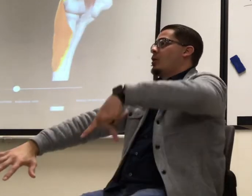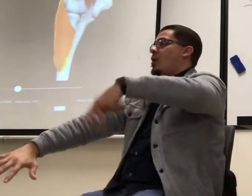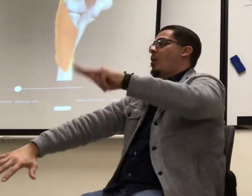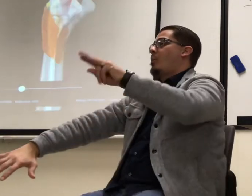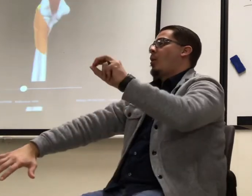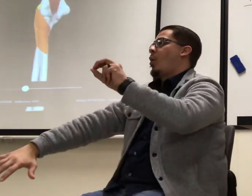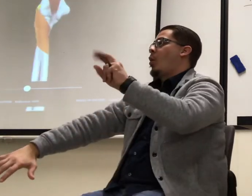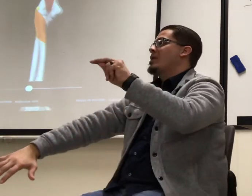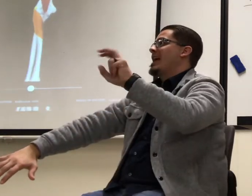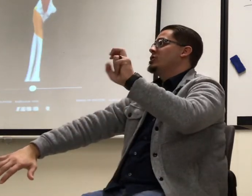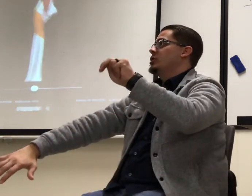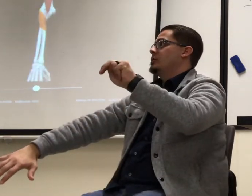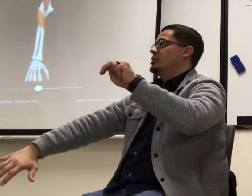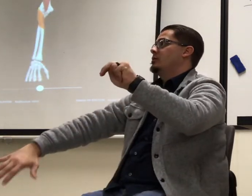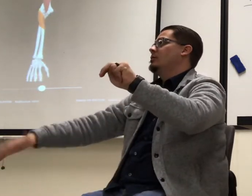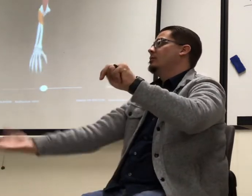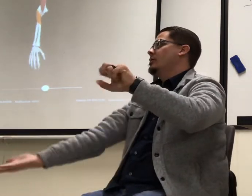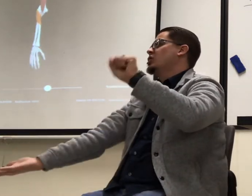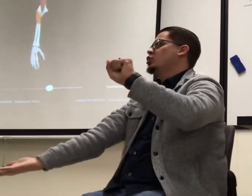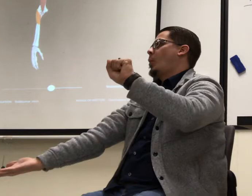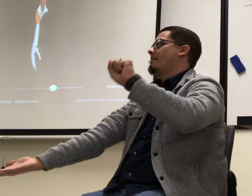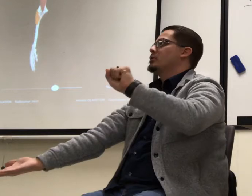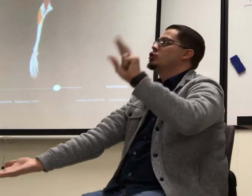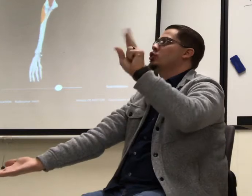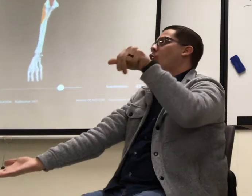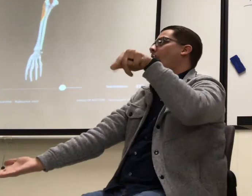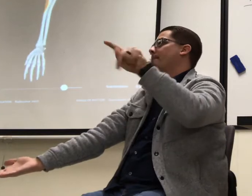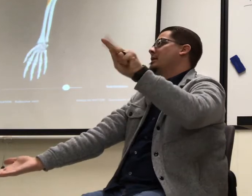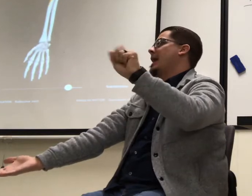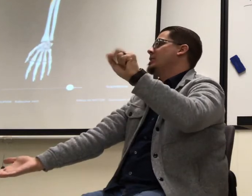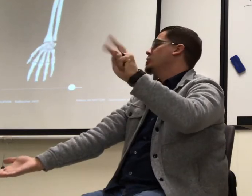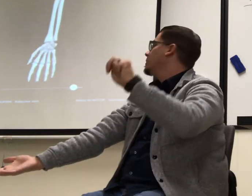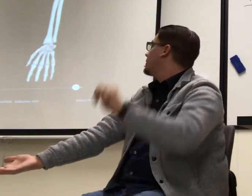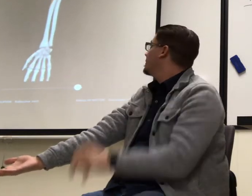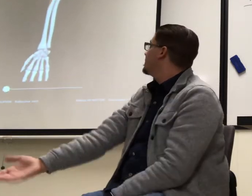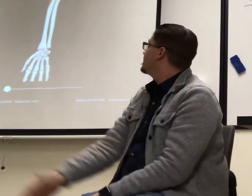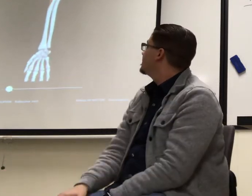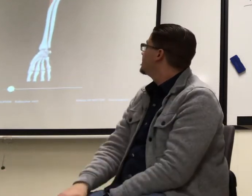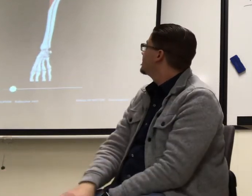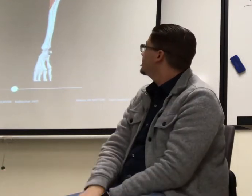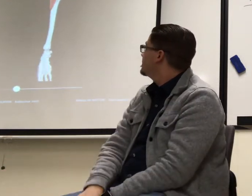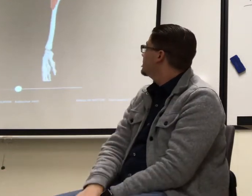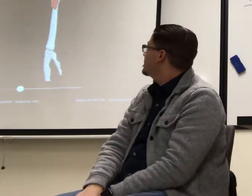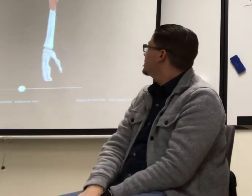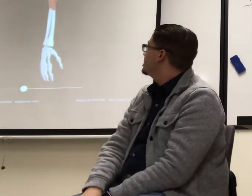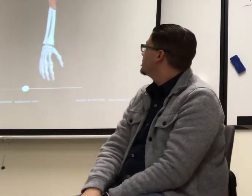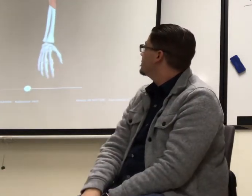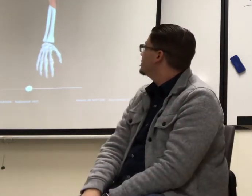Here we go. I'm gonna pull back so you can see the full forearm in view there.